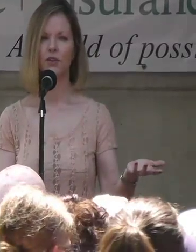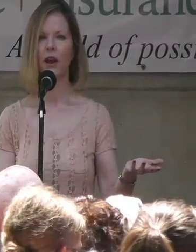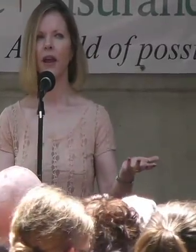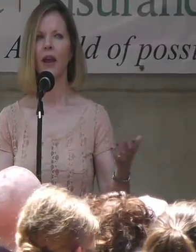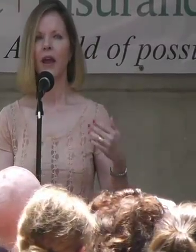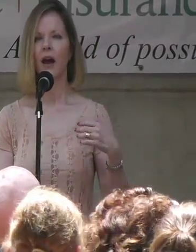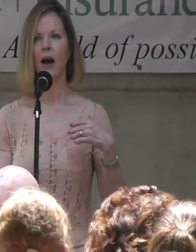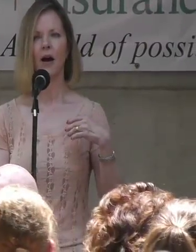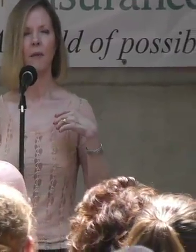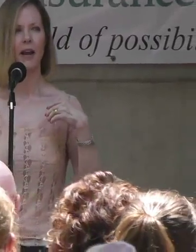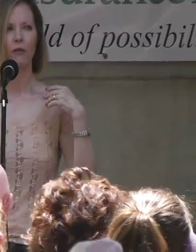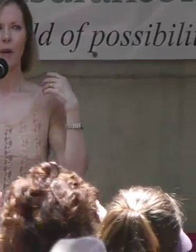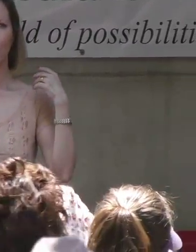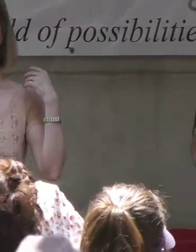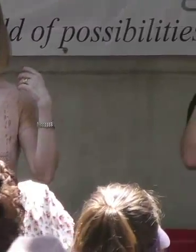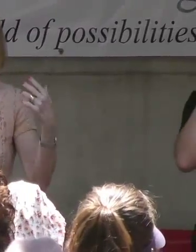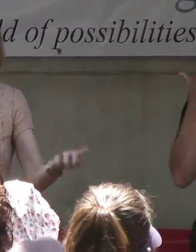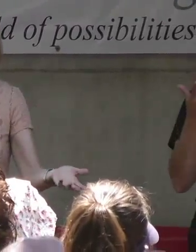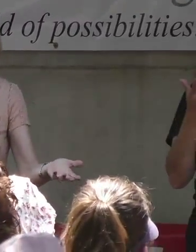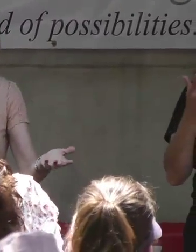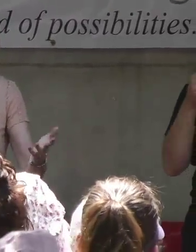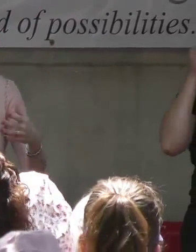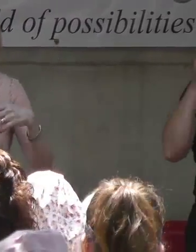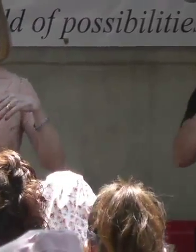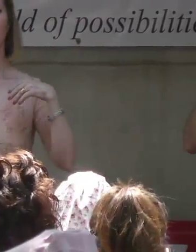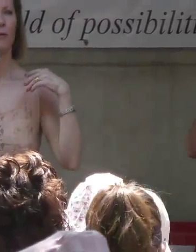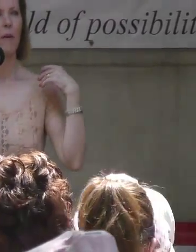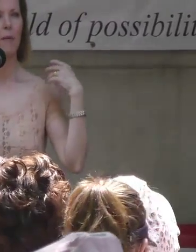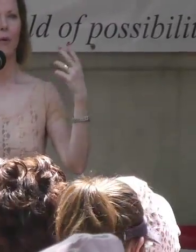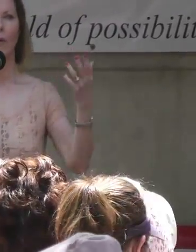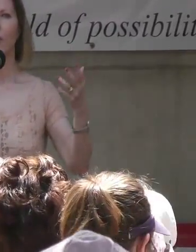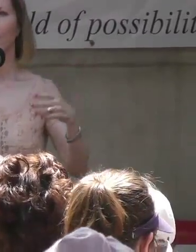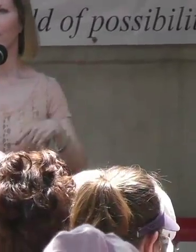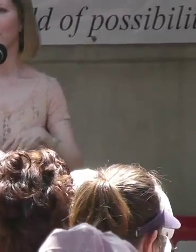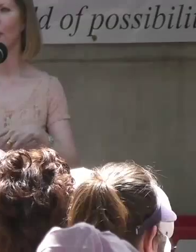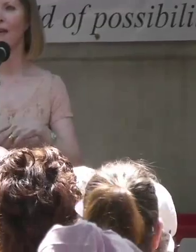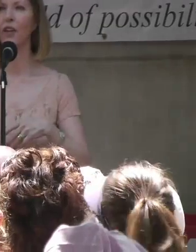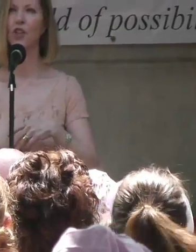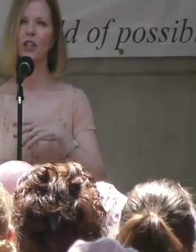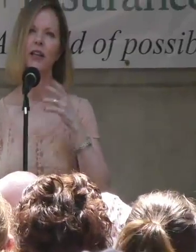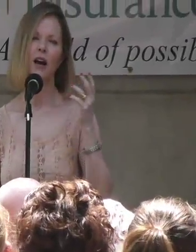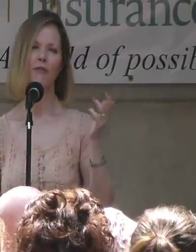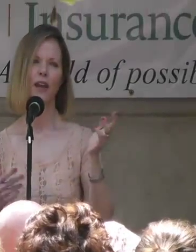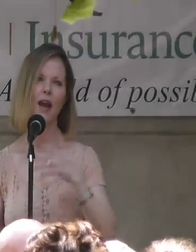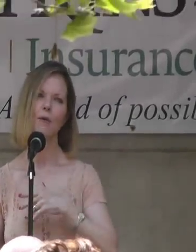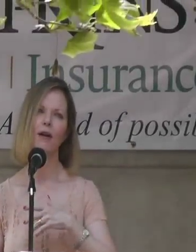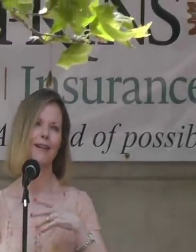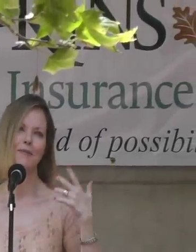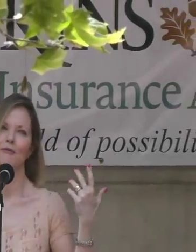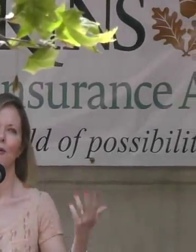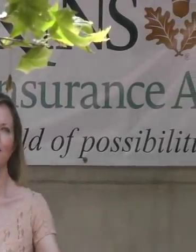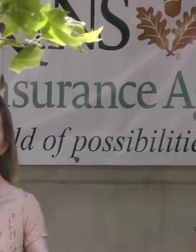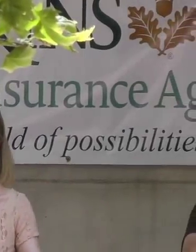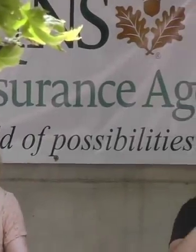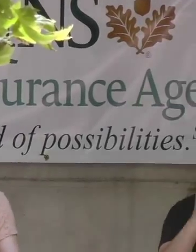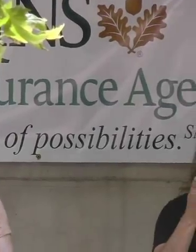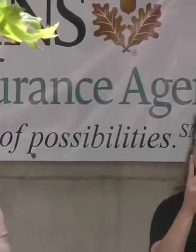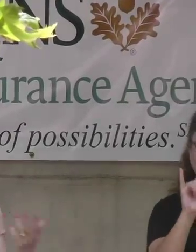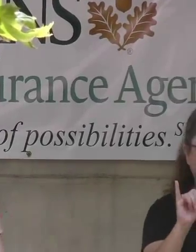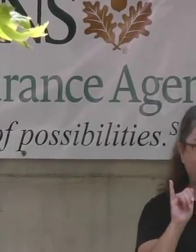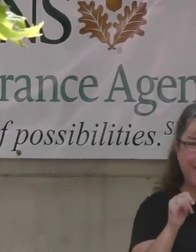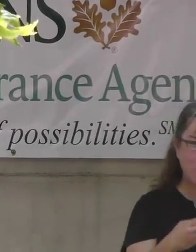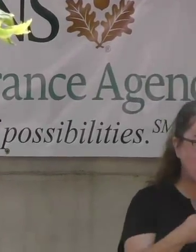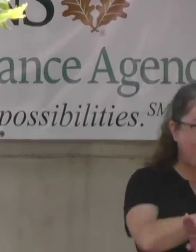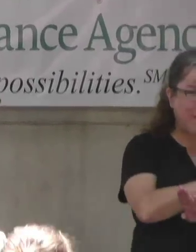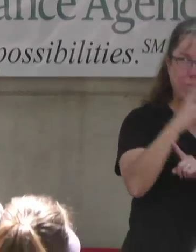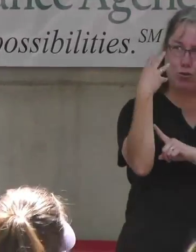it was yesterday. I could remember what I was thinking at the time. I could remember if we were having chili off camera before we did a scene,